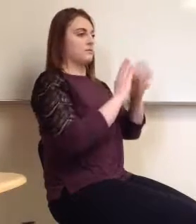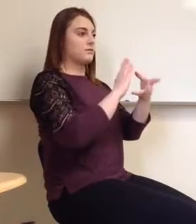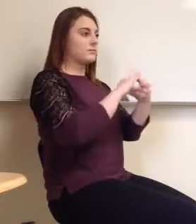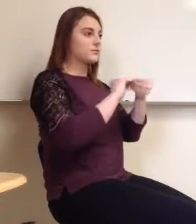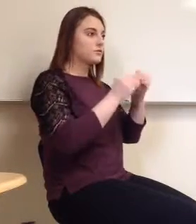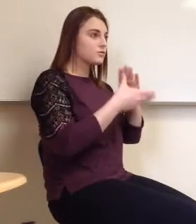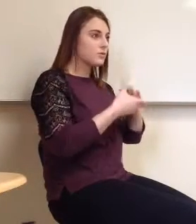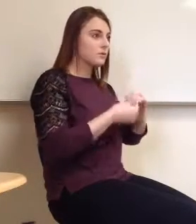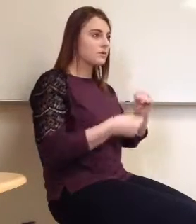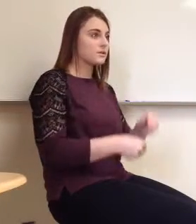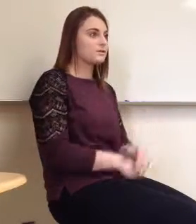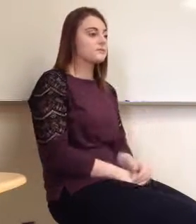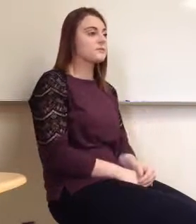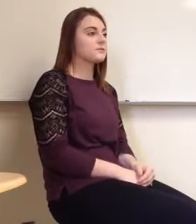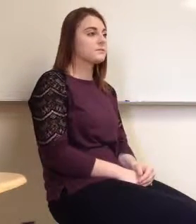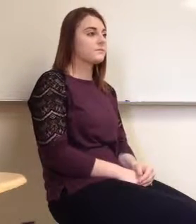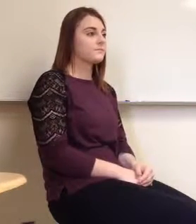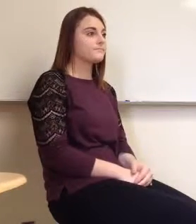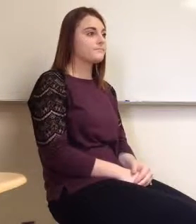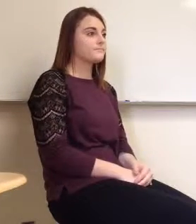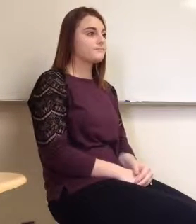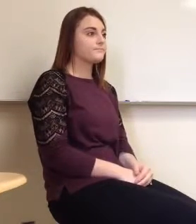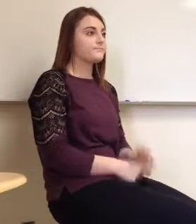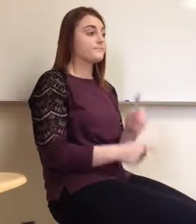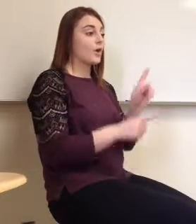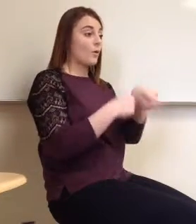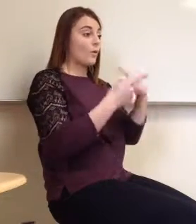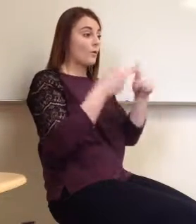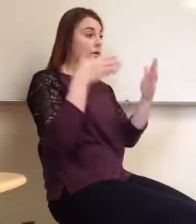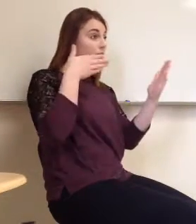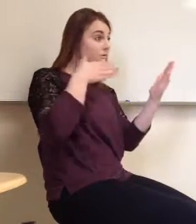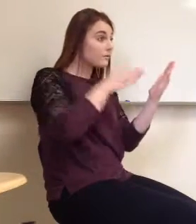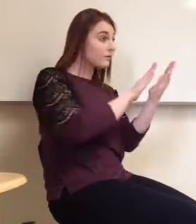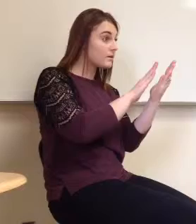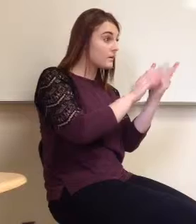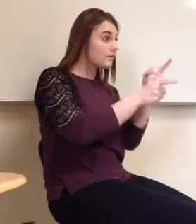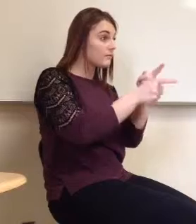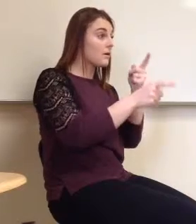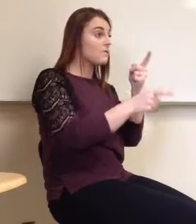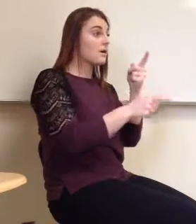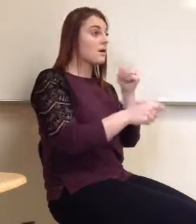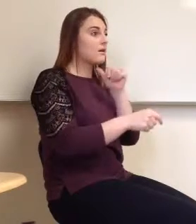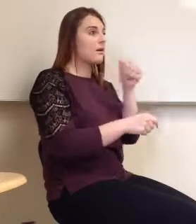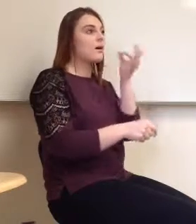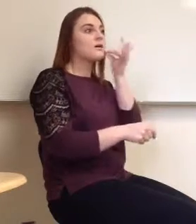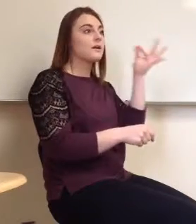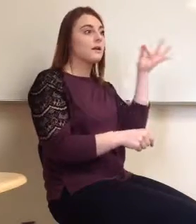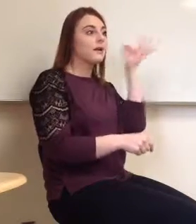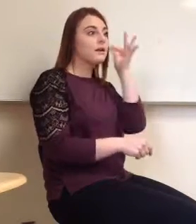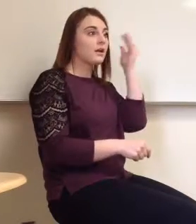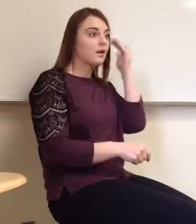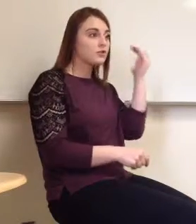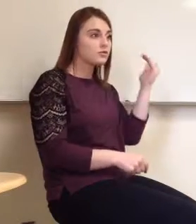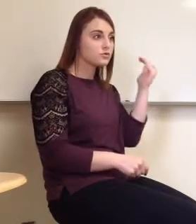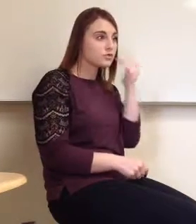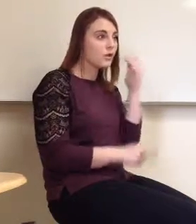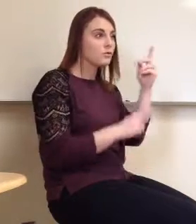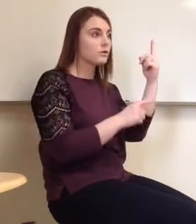submissively ducked their heads when confronted by a non-Indian adult, but would slug it out with an Indian bully who was 10